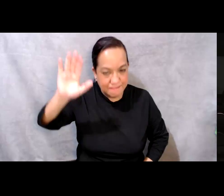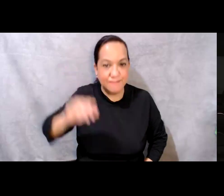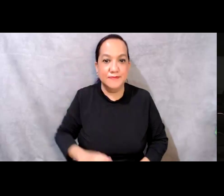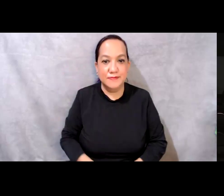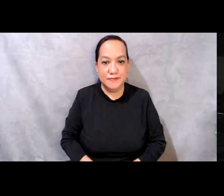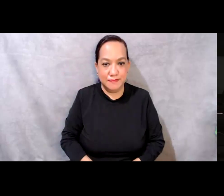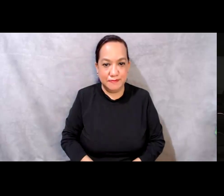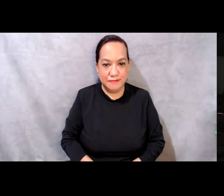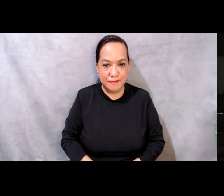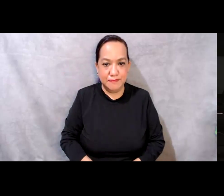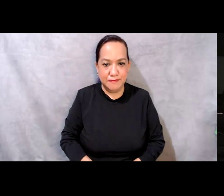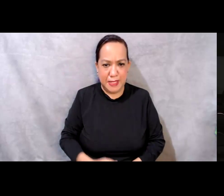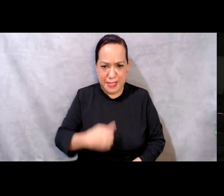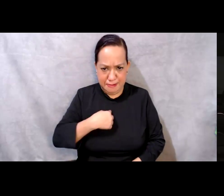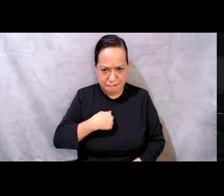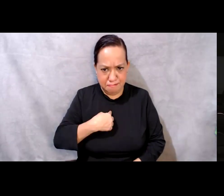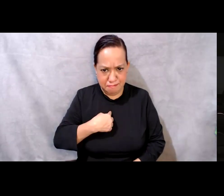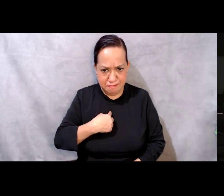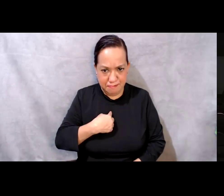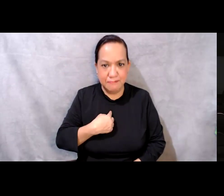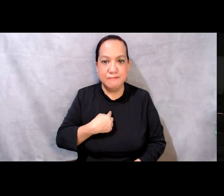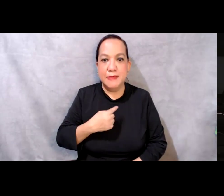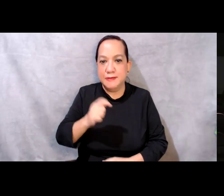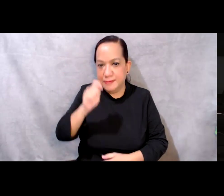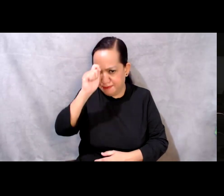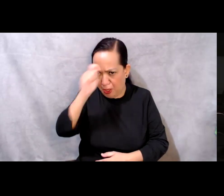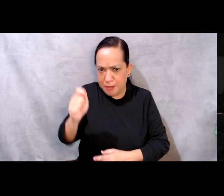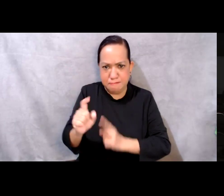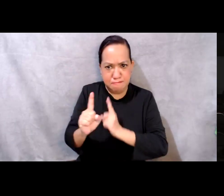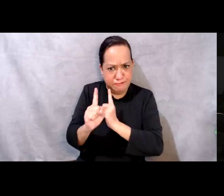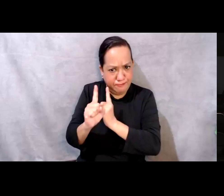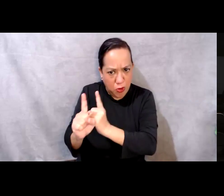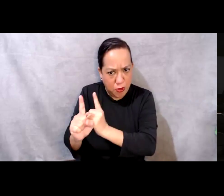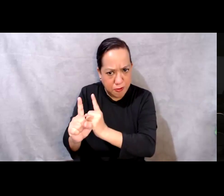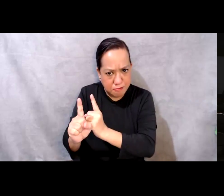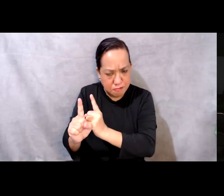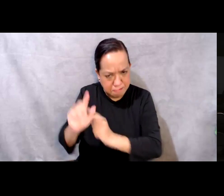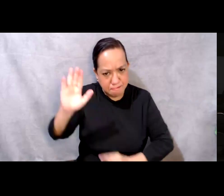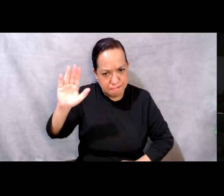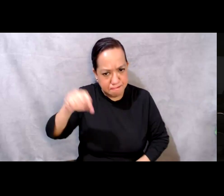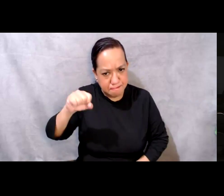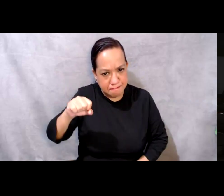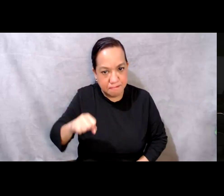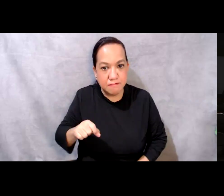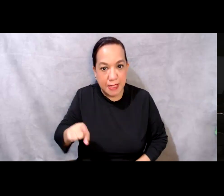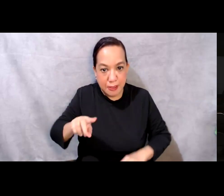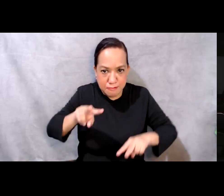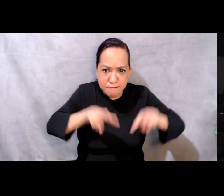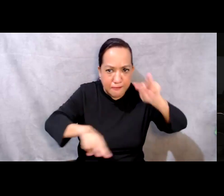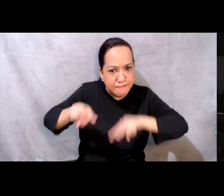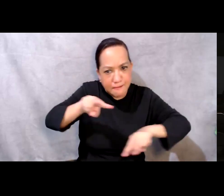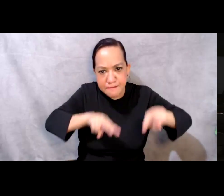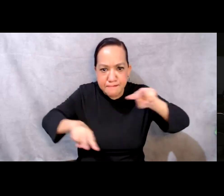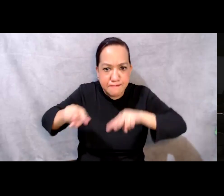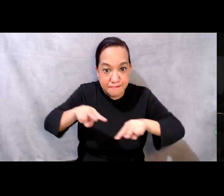yes, of course, in an investigation process, we would look at the consultation and